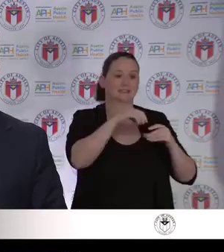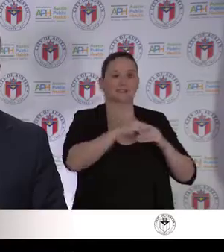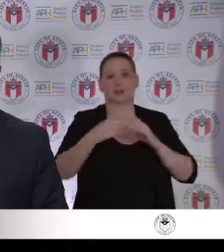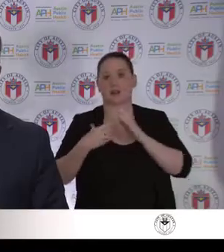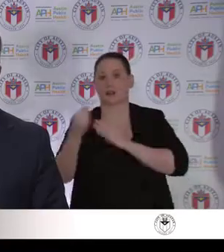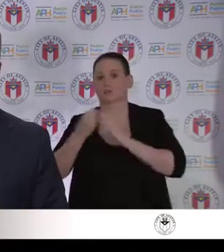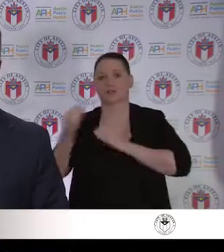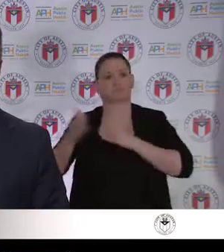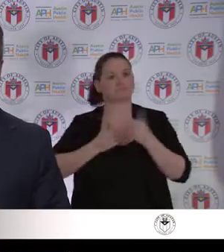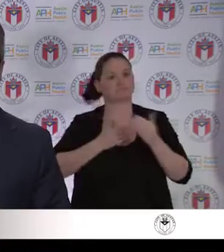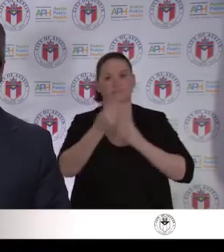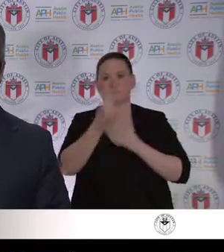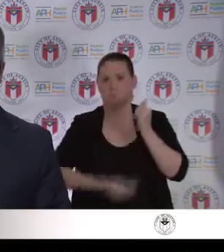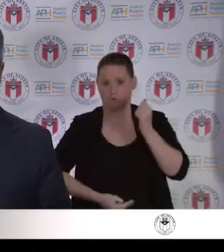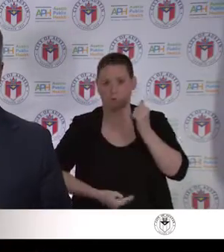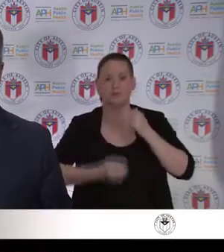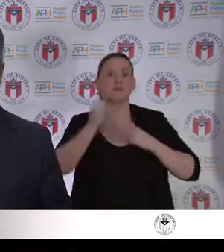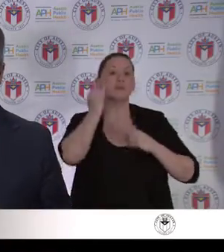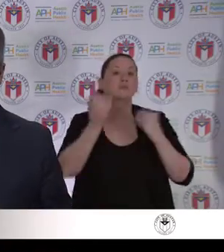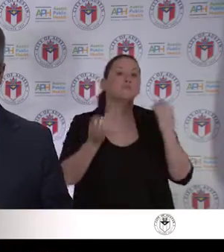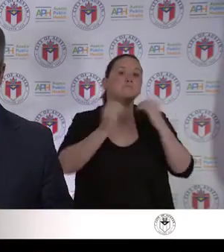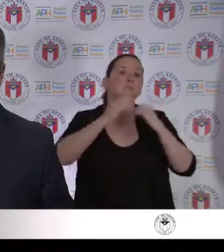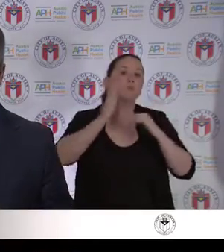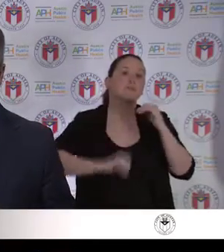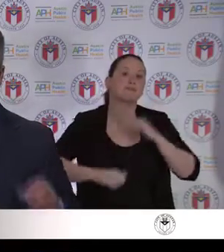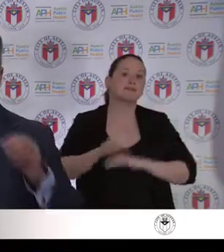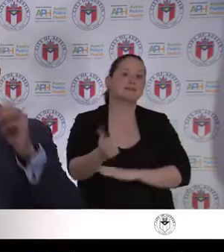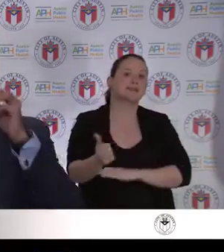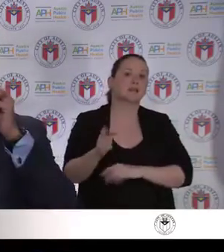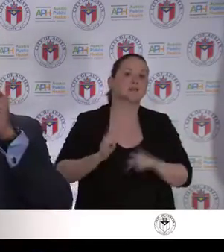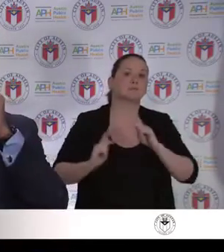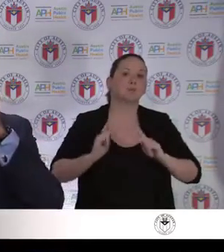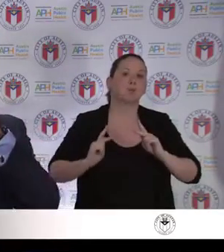outdoor, of larger than 10.